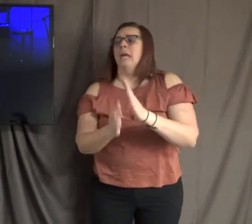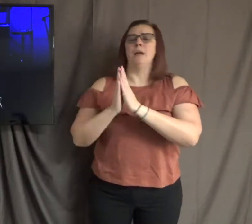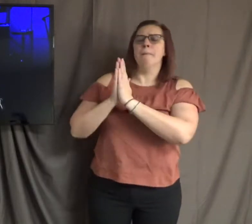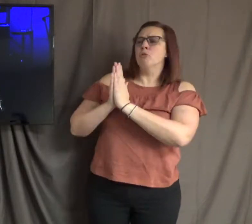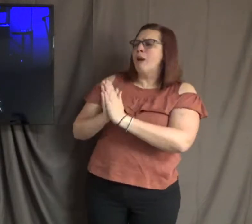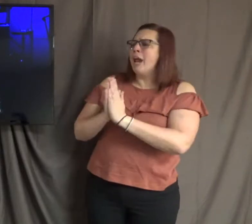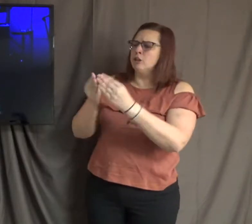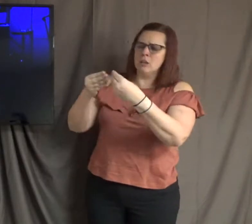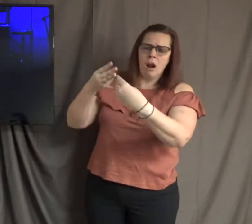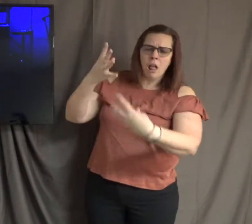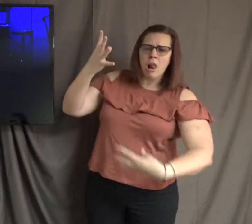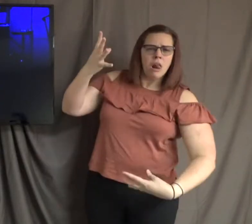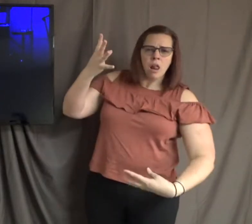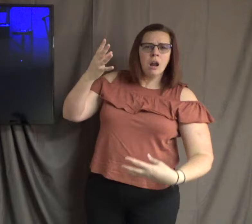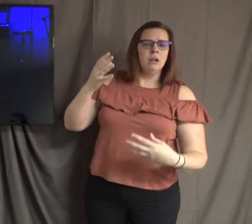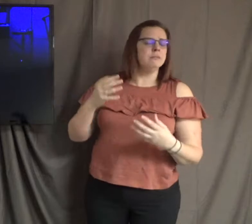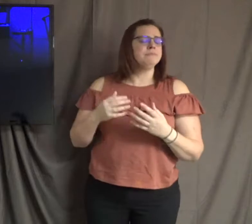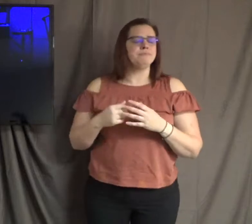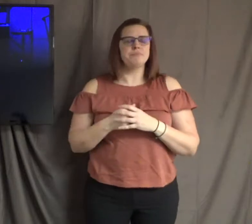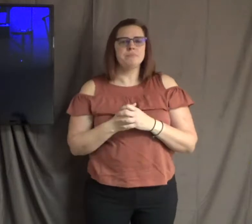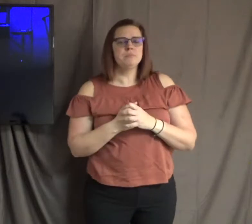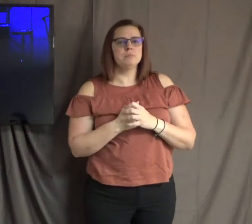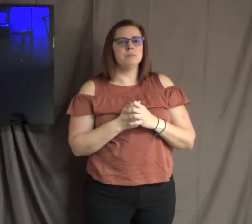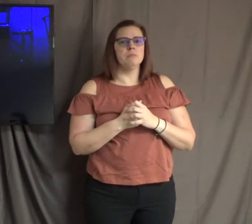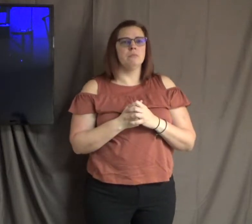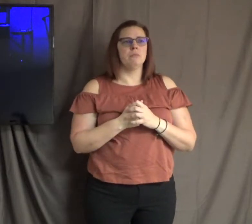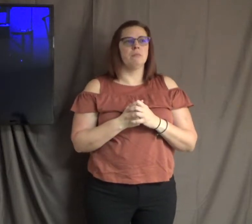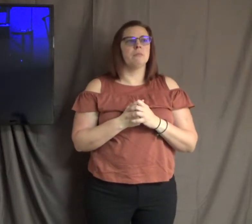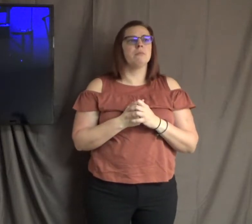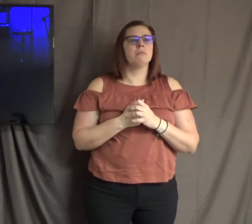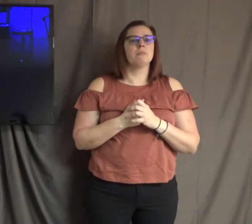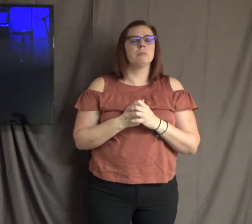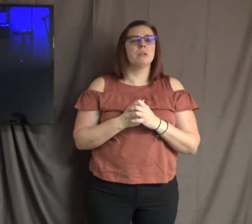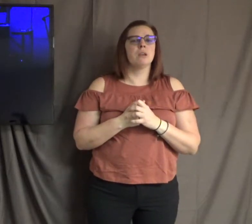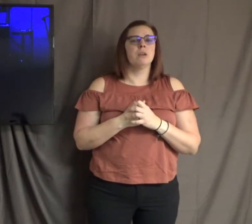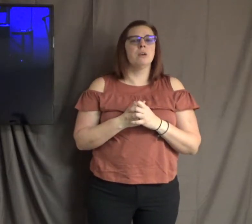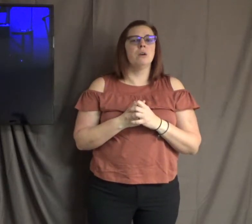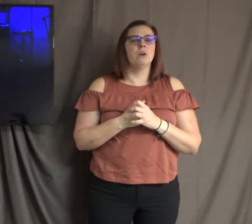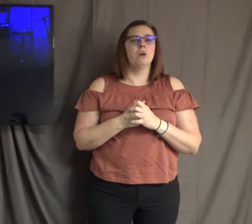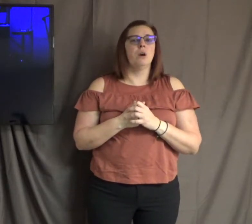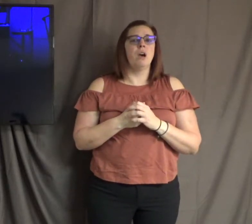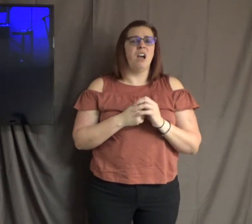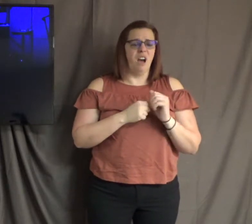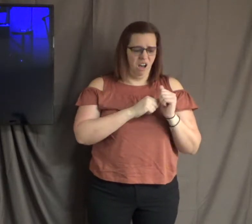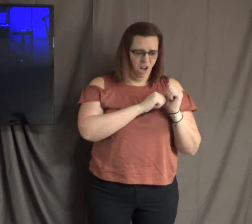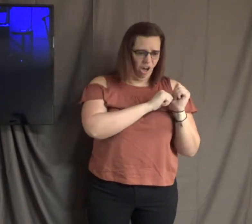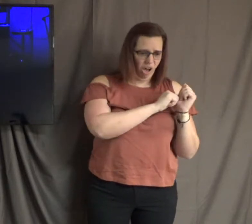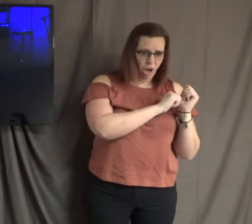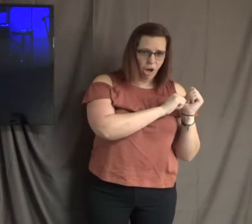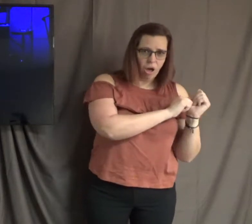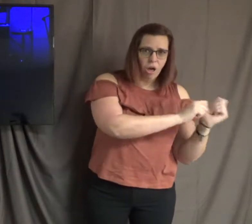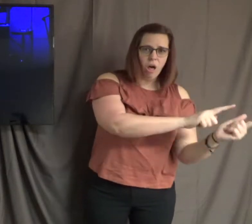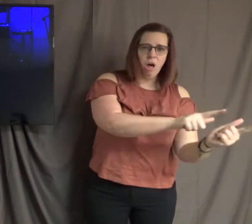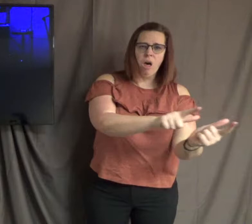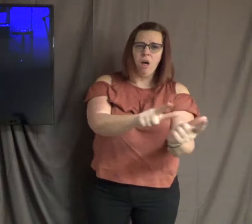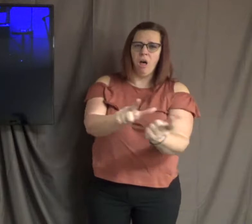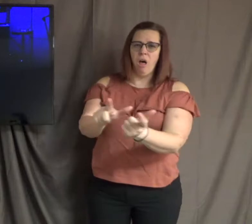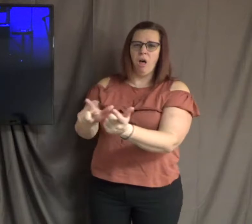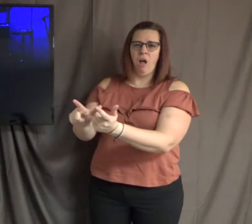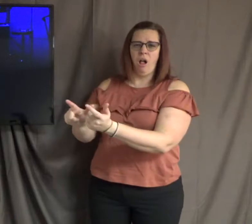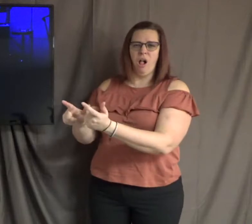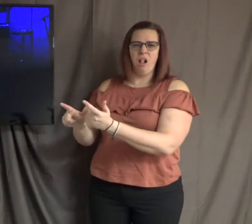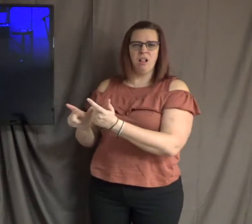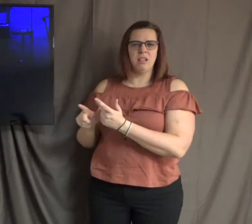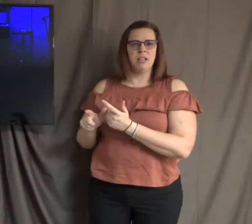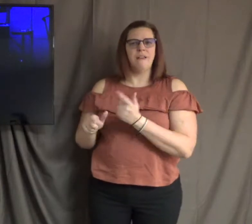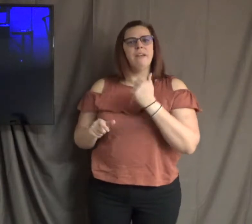to the beautiful, profound words from Reverend Josh this morning, all of it, that voice that speaks